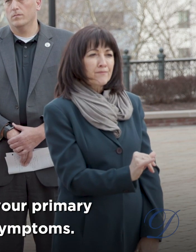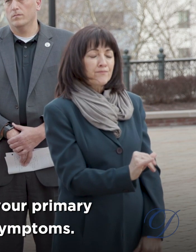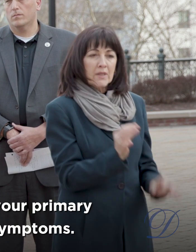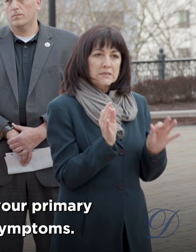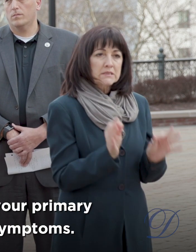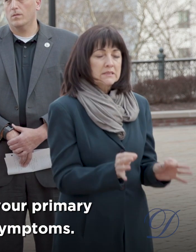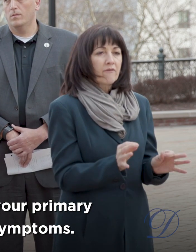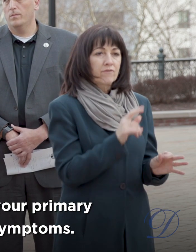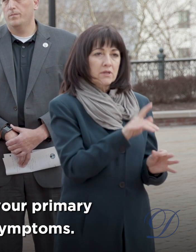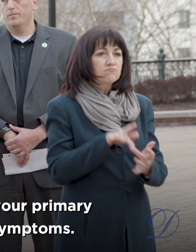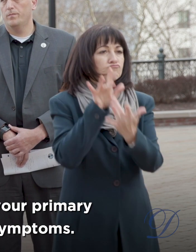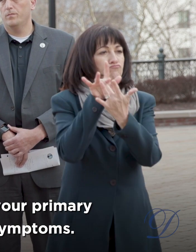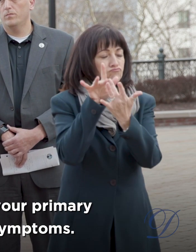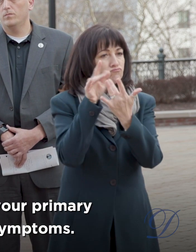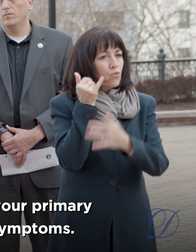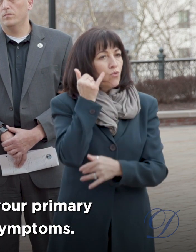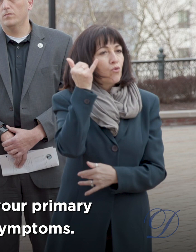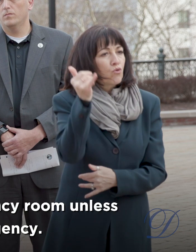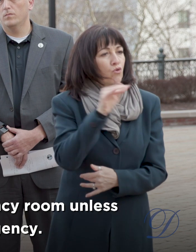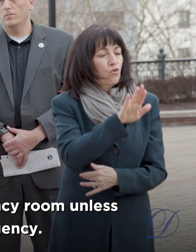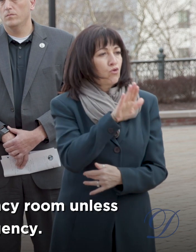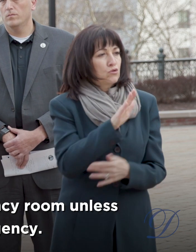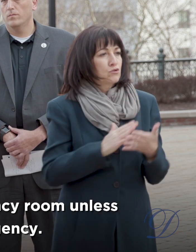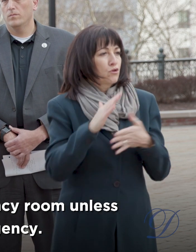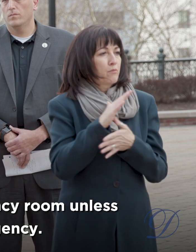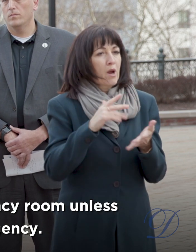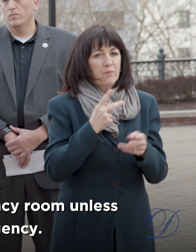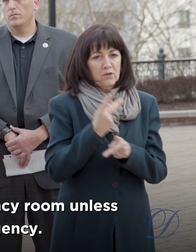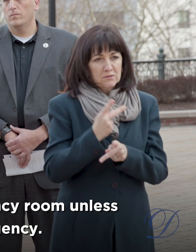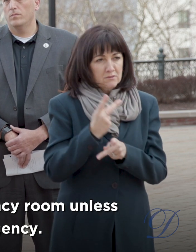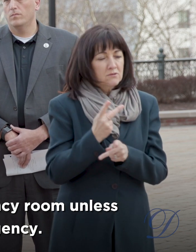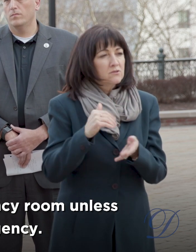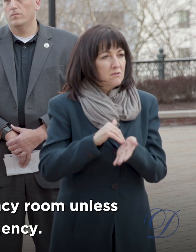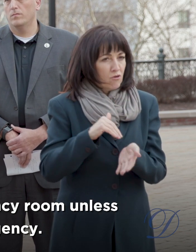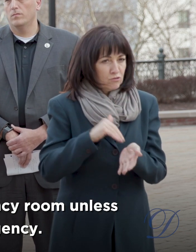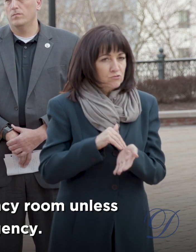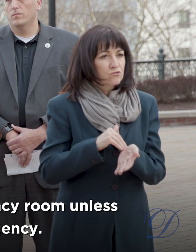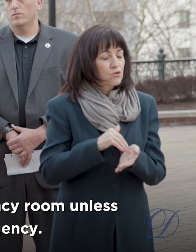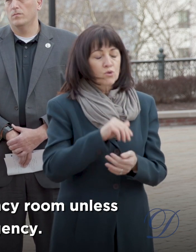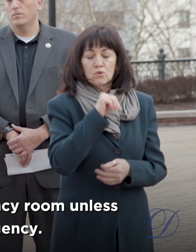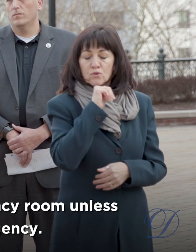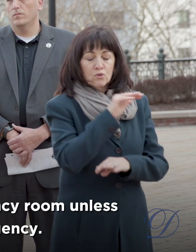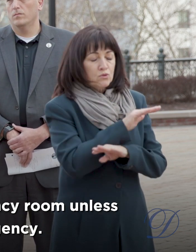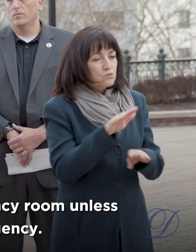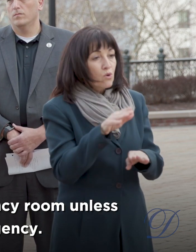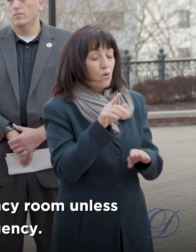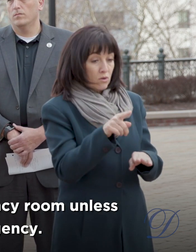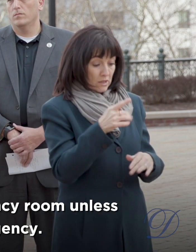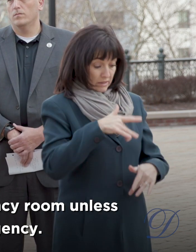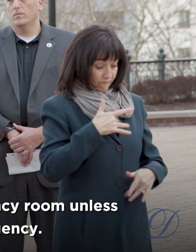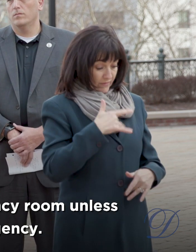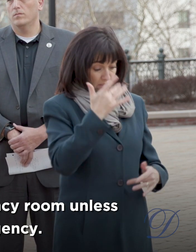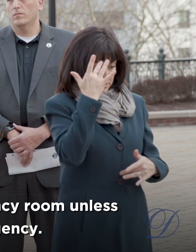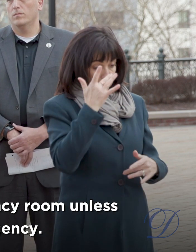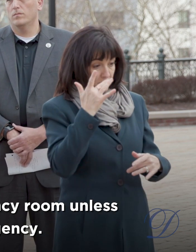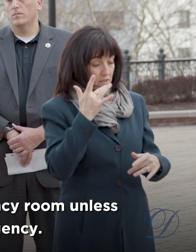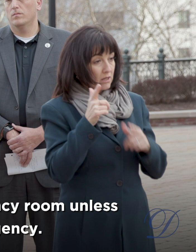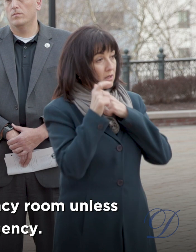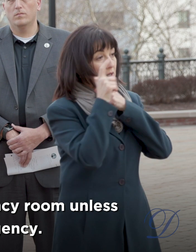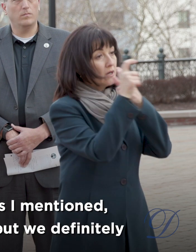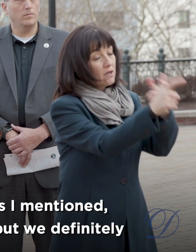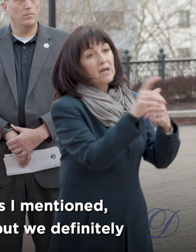your primary care provider to talk about symptoms. Please do not rush to the emergency room unless you are having an